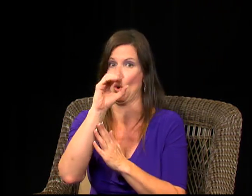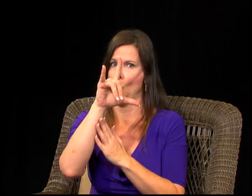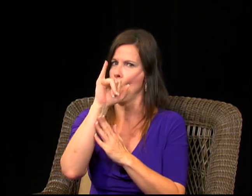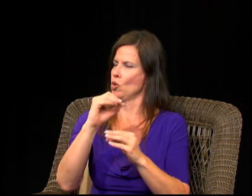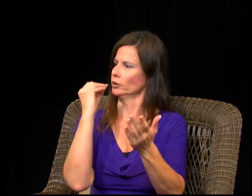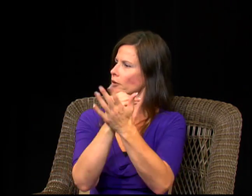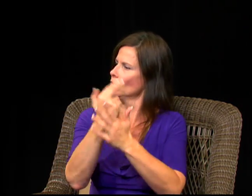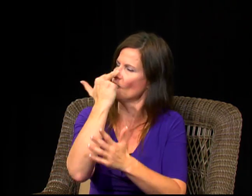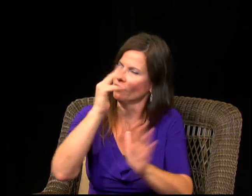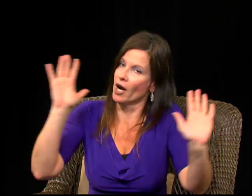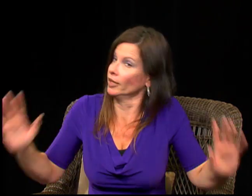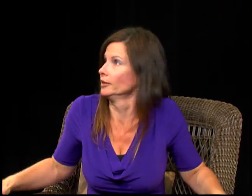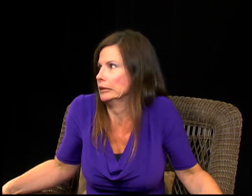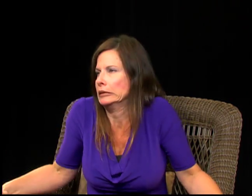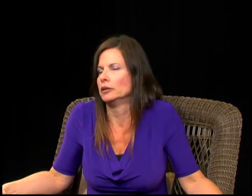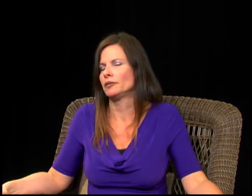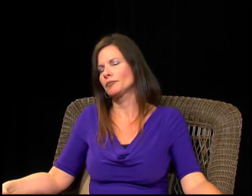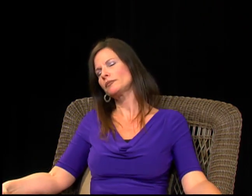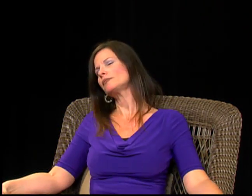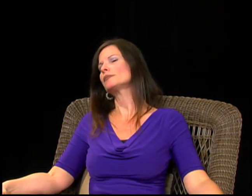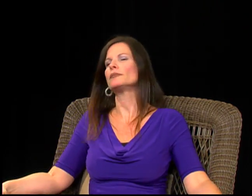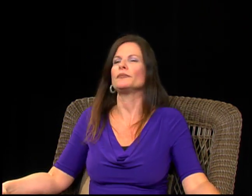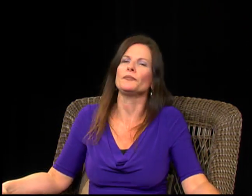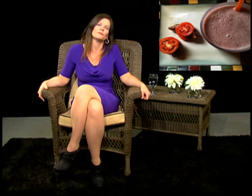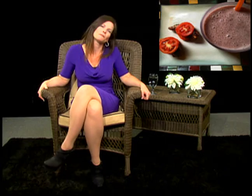in fast food restaurants. I mean, E. coli is not fun.